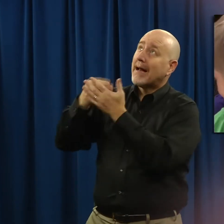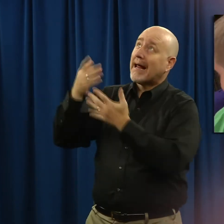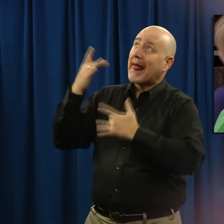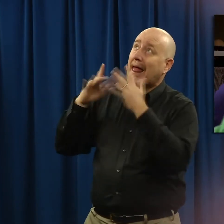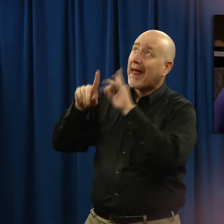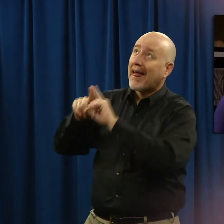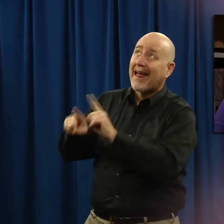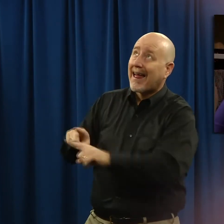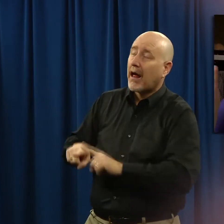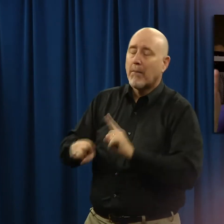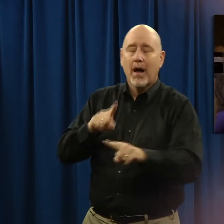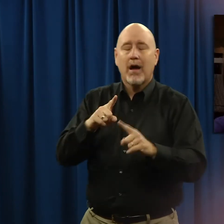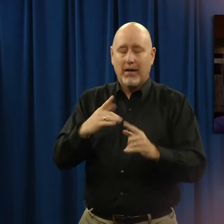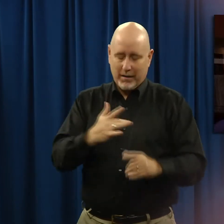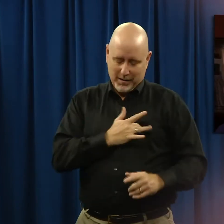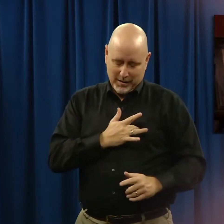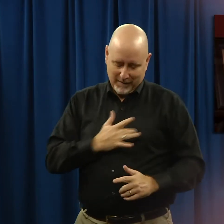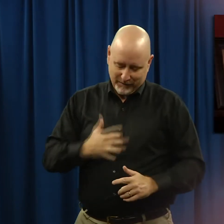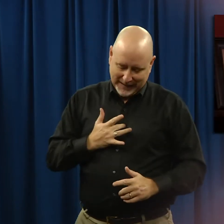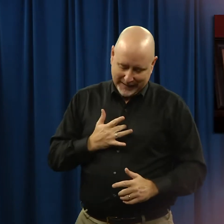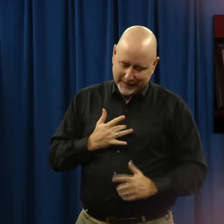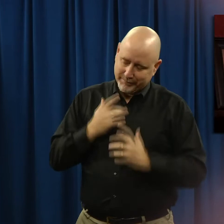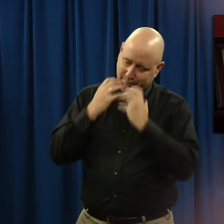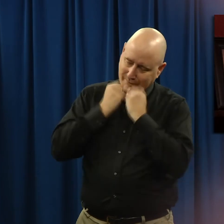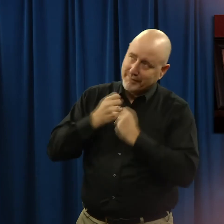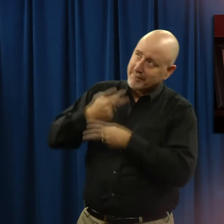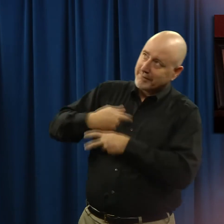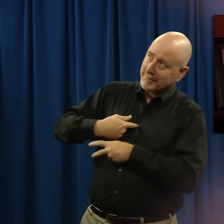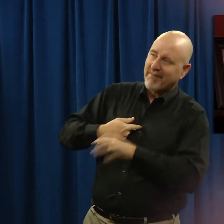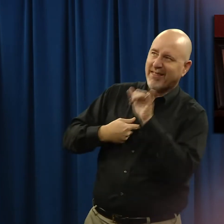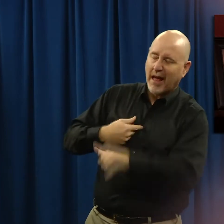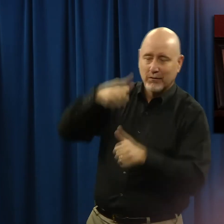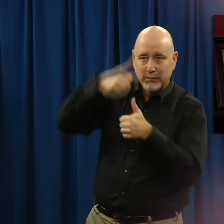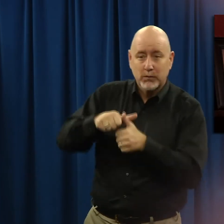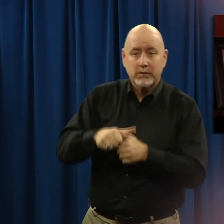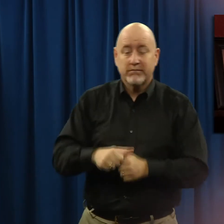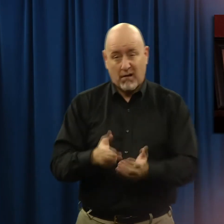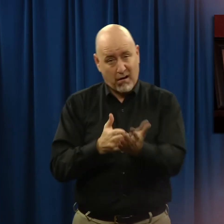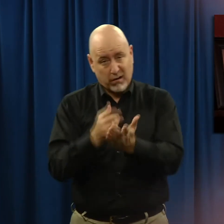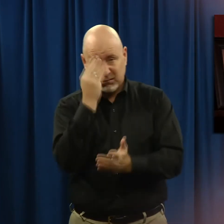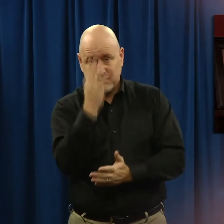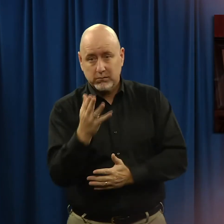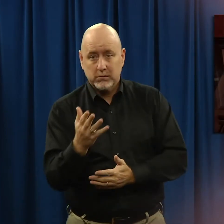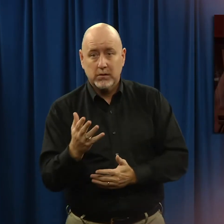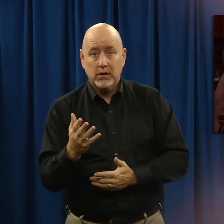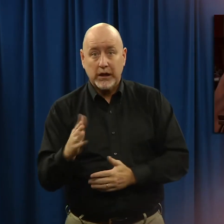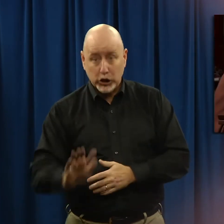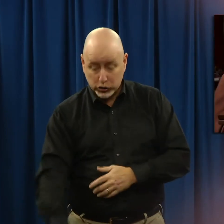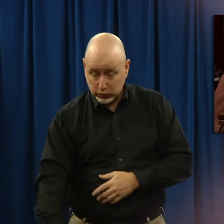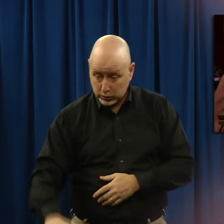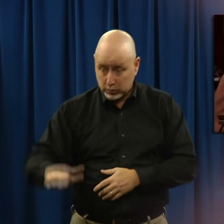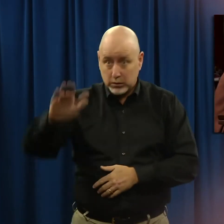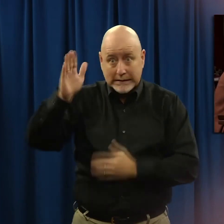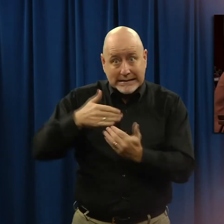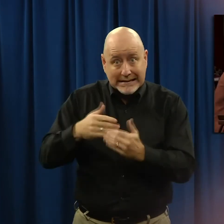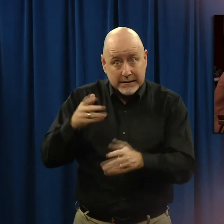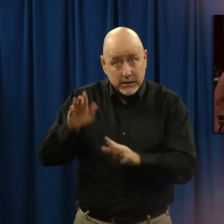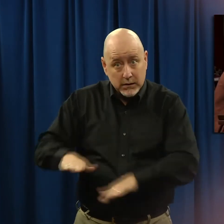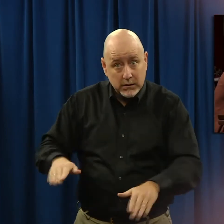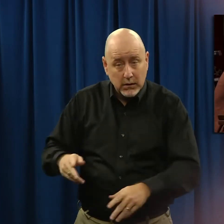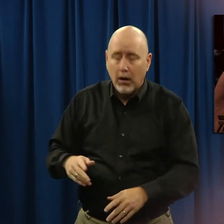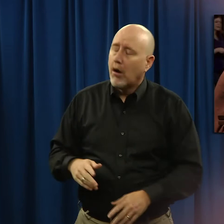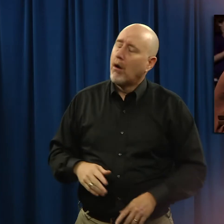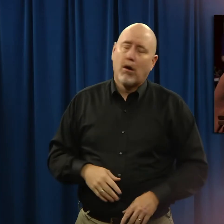feeling that you cherished them. Let me be perfectly honest with you. Raising children is not easy. It can be